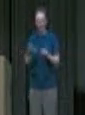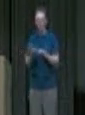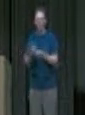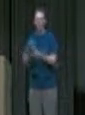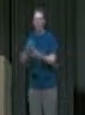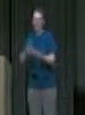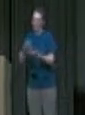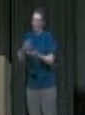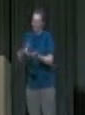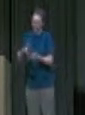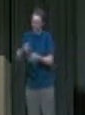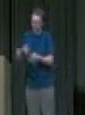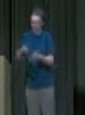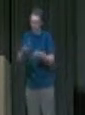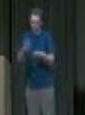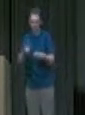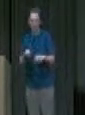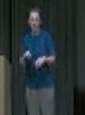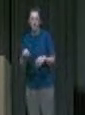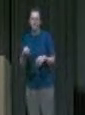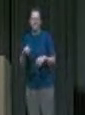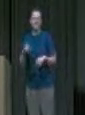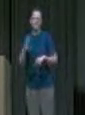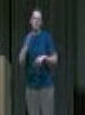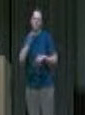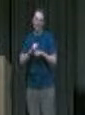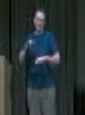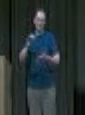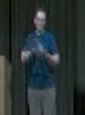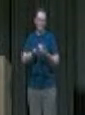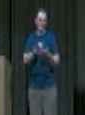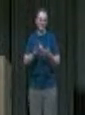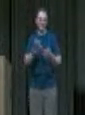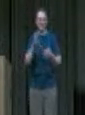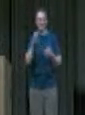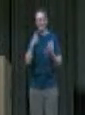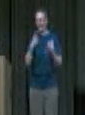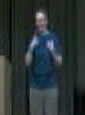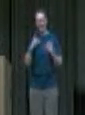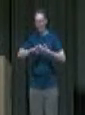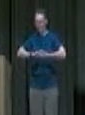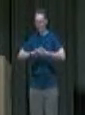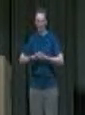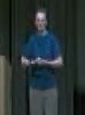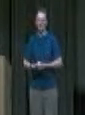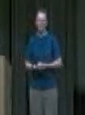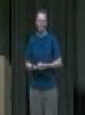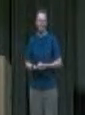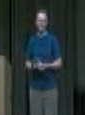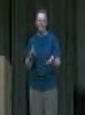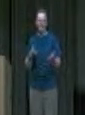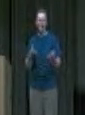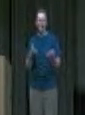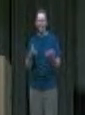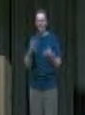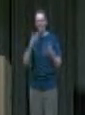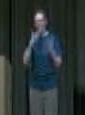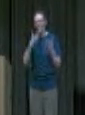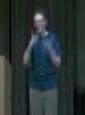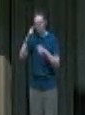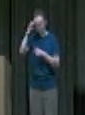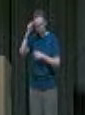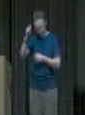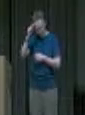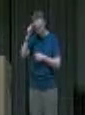that's needed to do it, this really wouldn't be possible without these partnerships. And so I just want to give a big hats